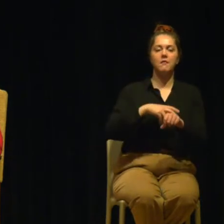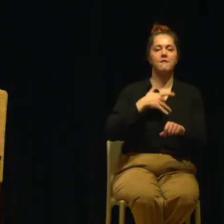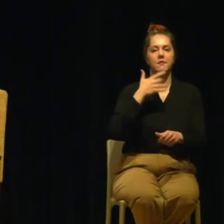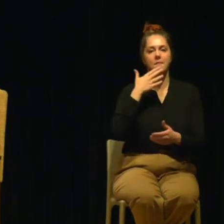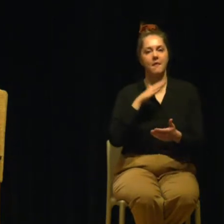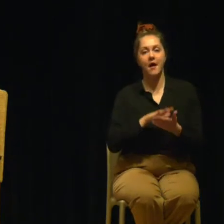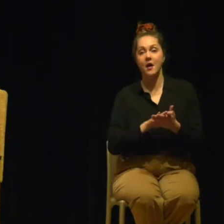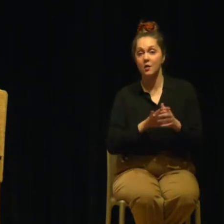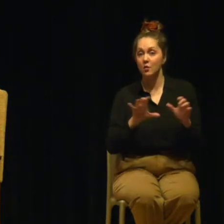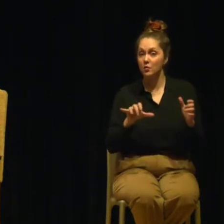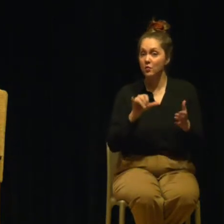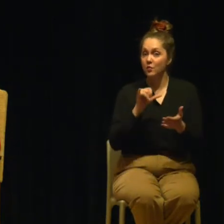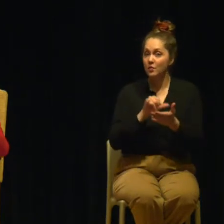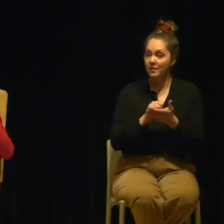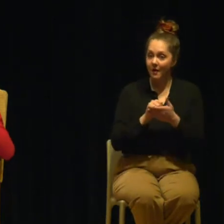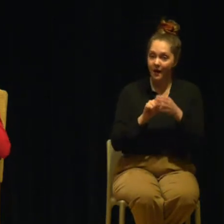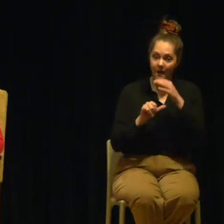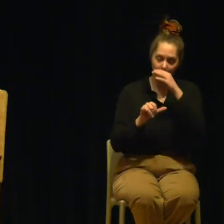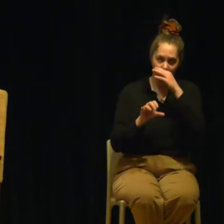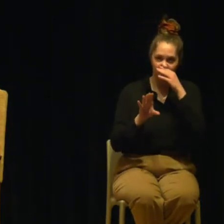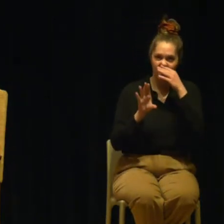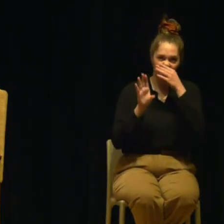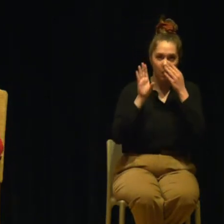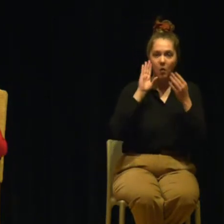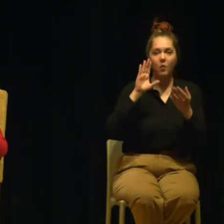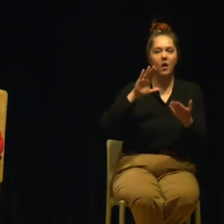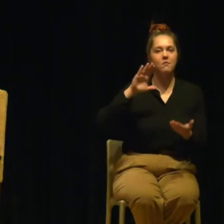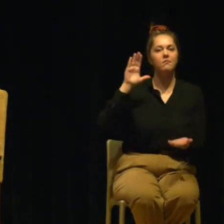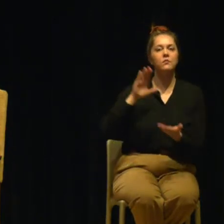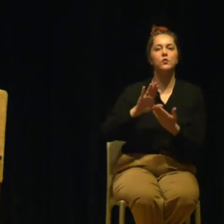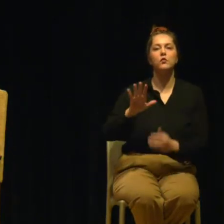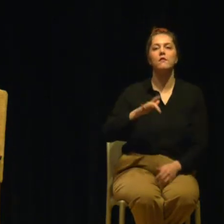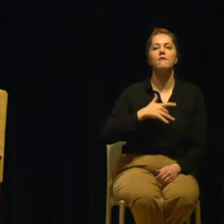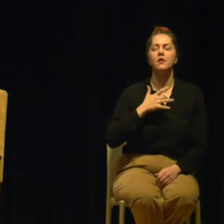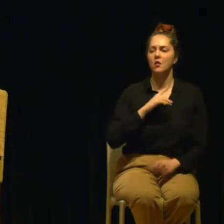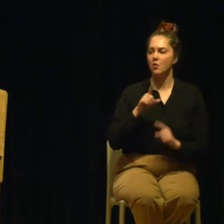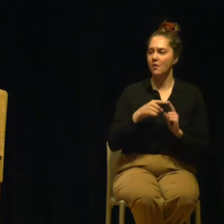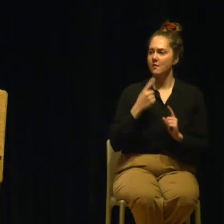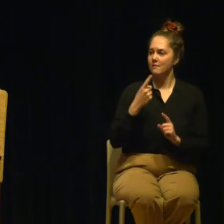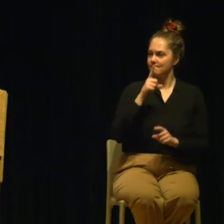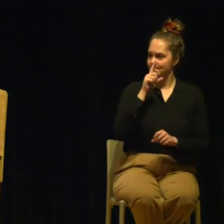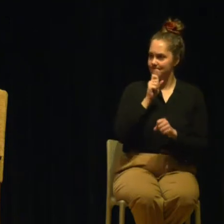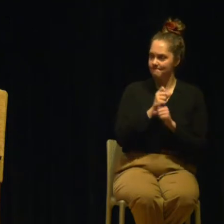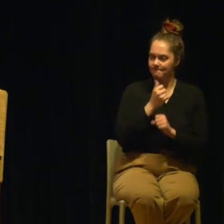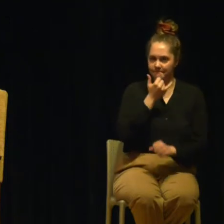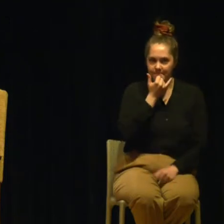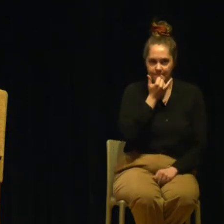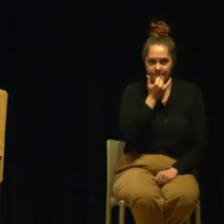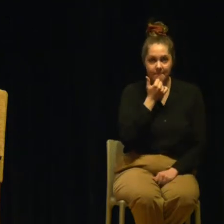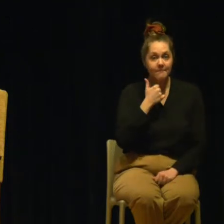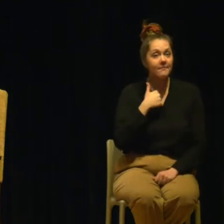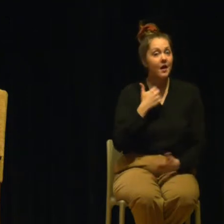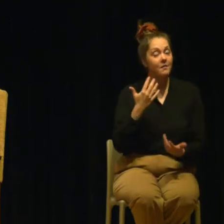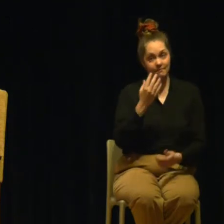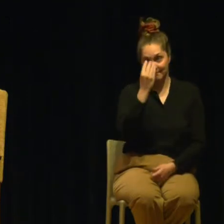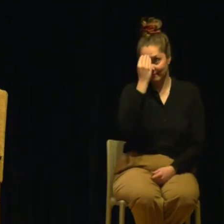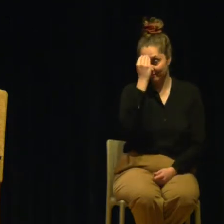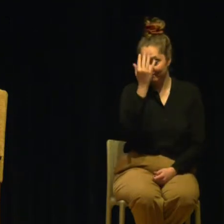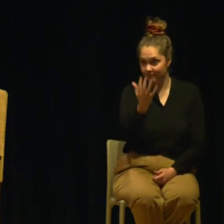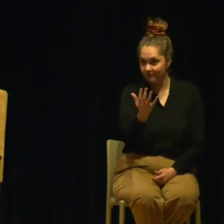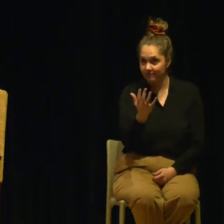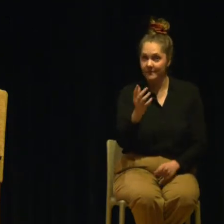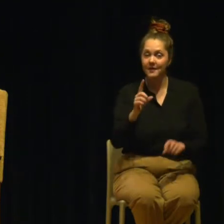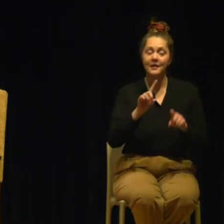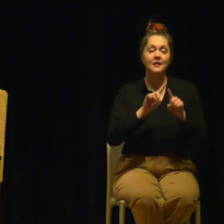to do that blunts your sense of when there's something really wrong. And I'm here to tell you that there is a